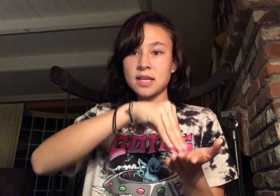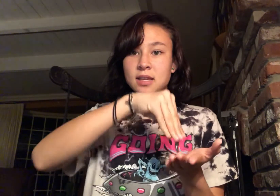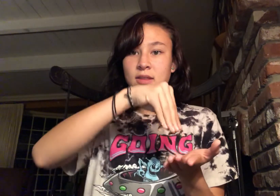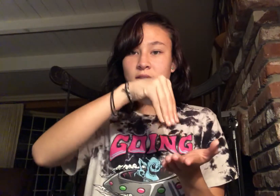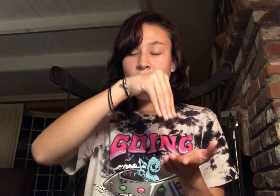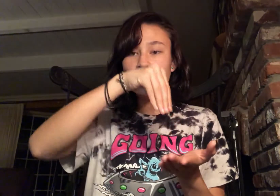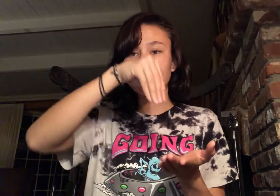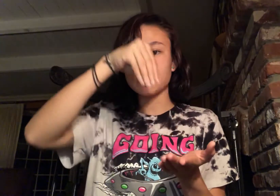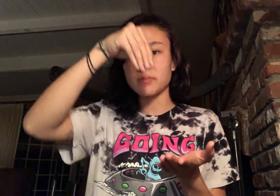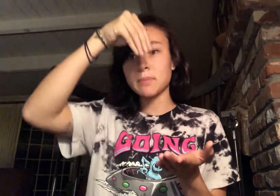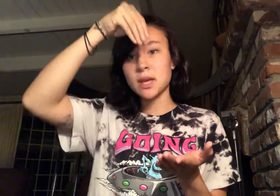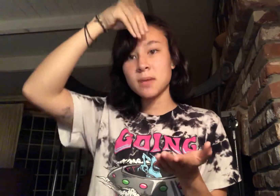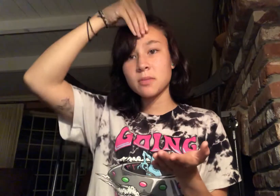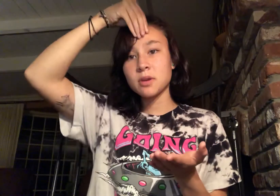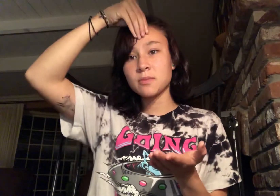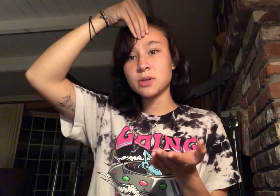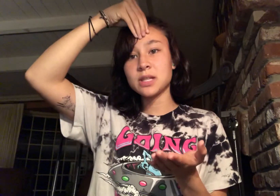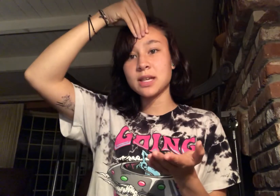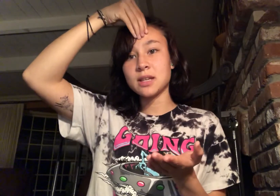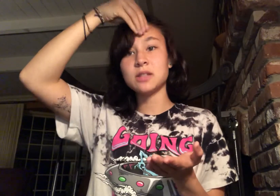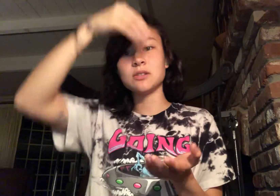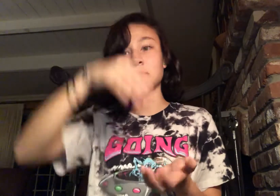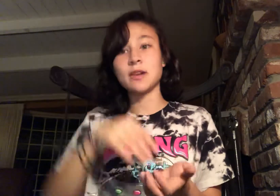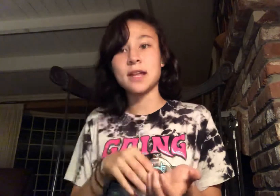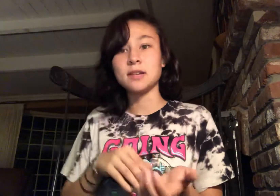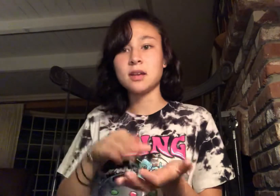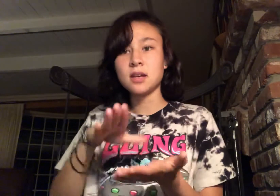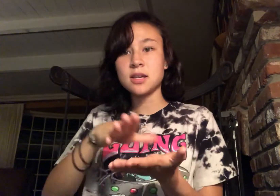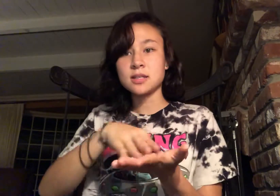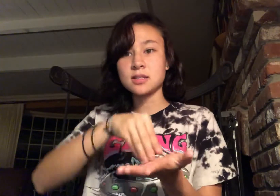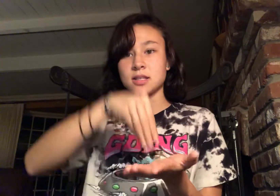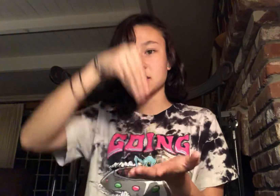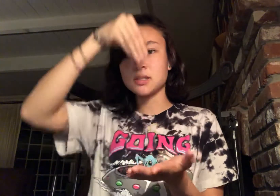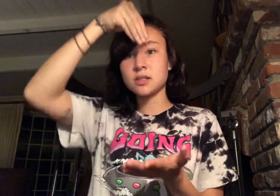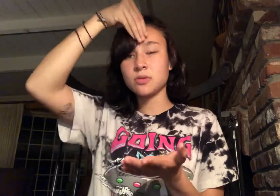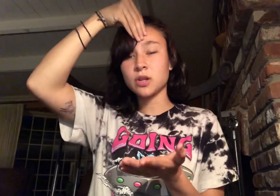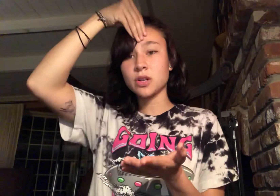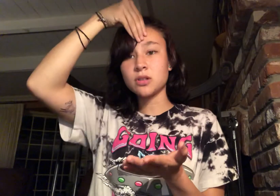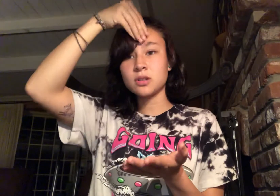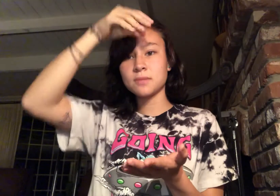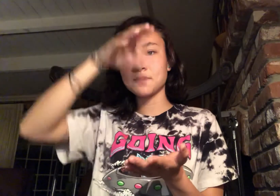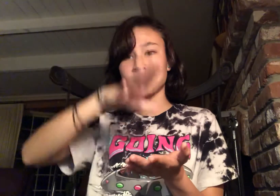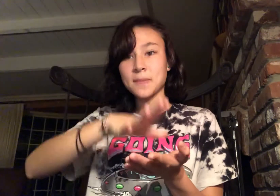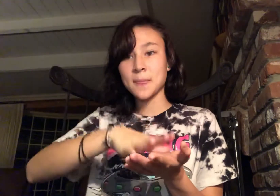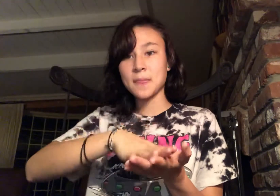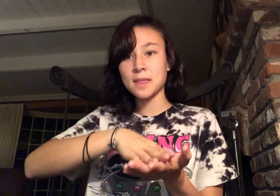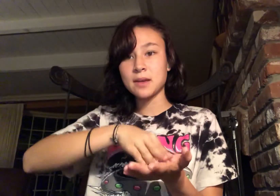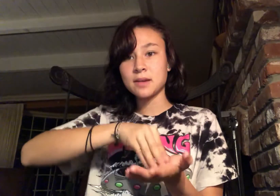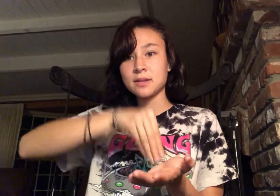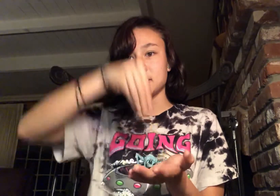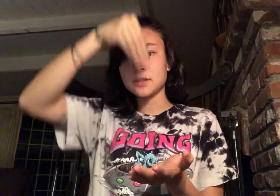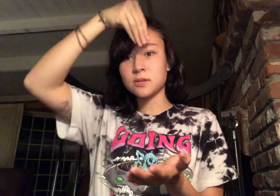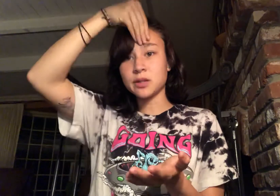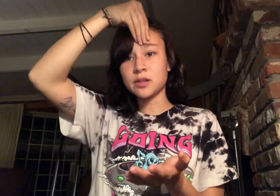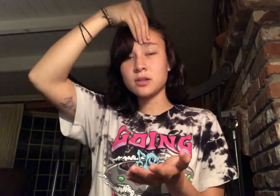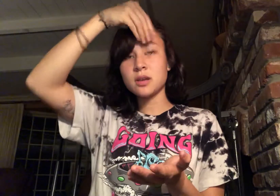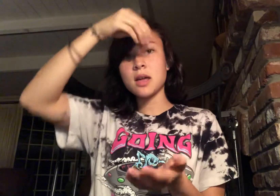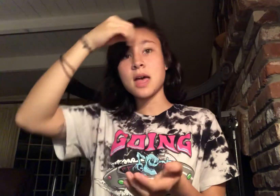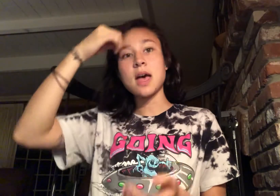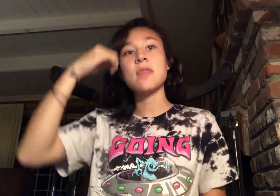taking the knowledge from the paper and putting it in your brain. So this is to learn. To learn. And